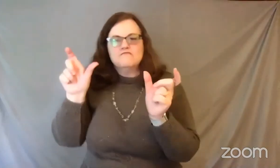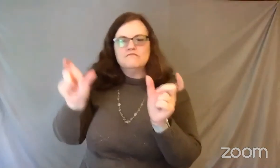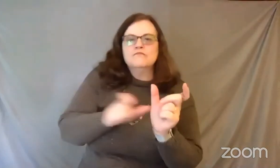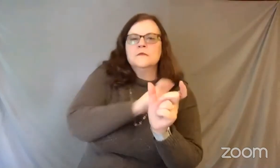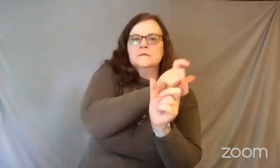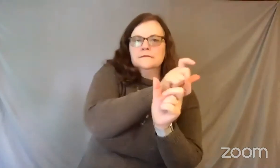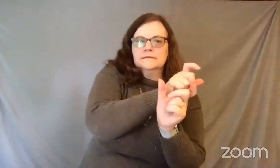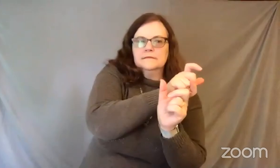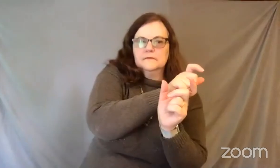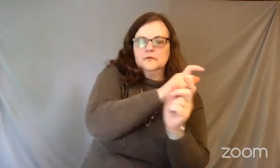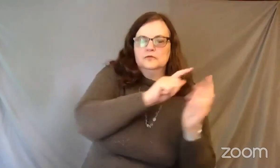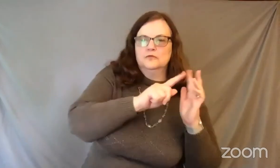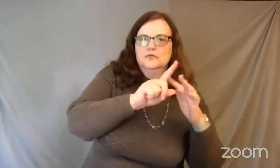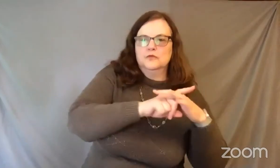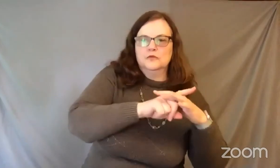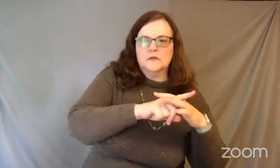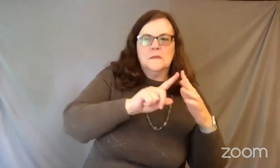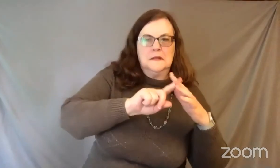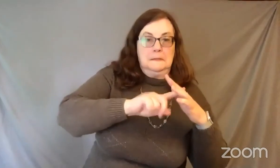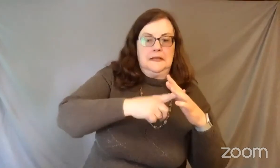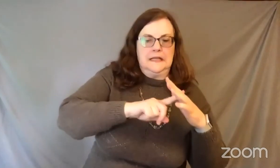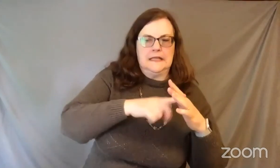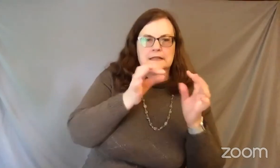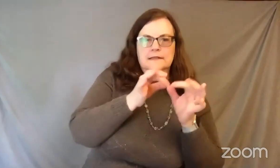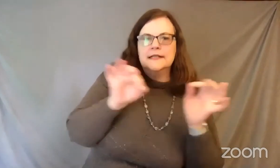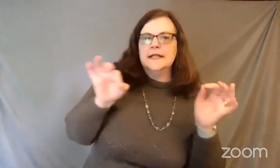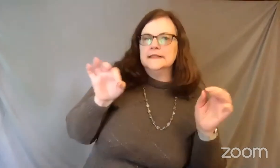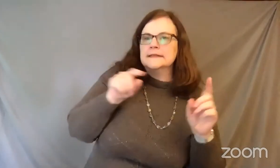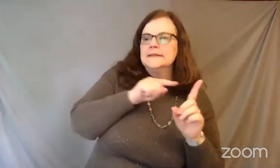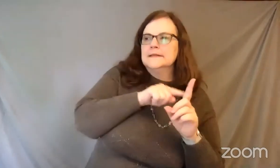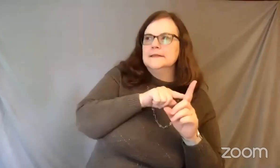It's possible to have other parts of speech take that position,